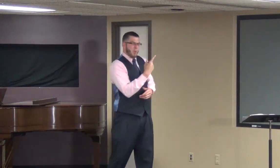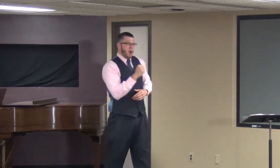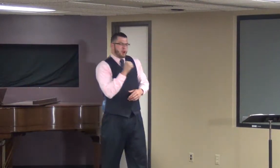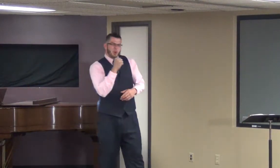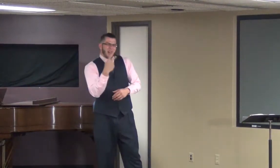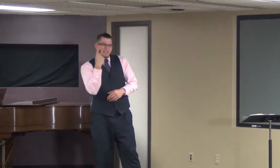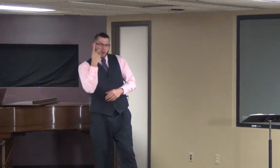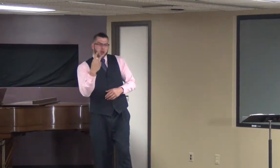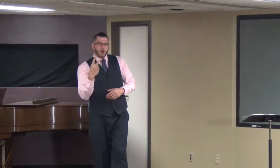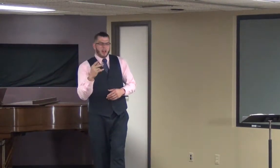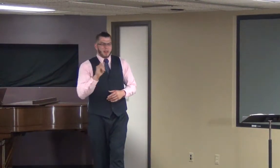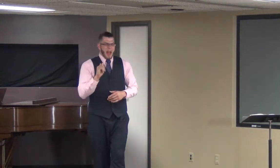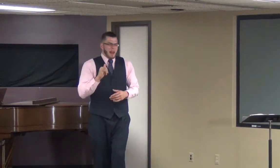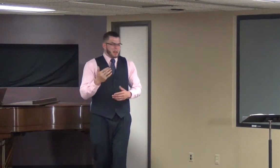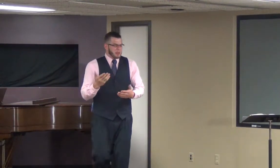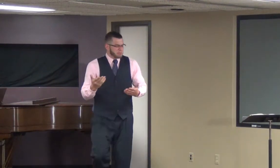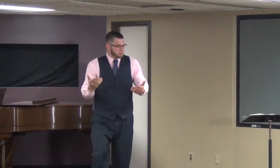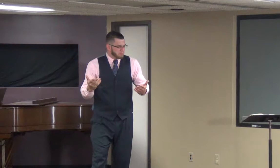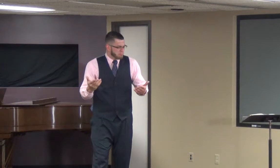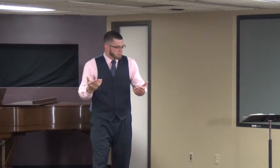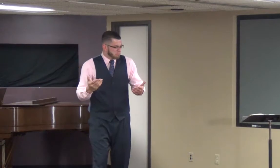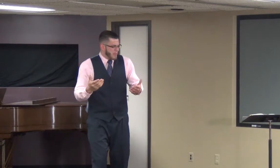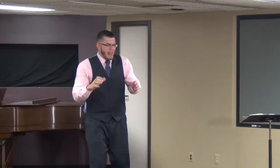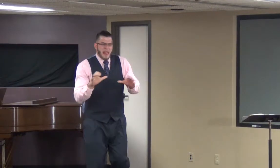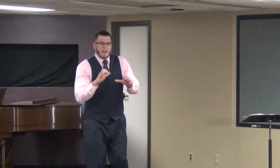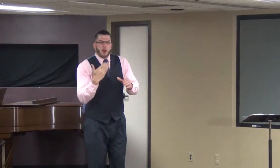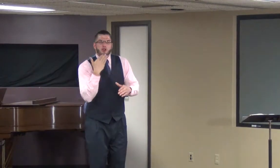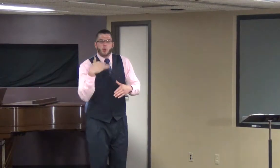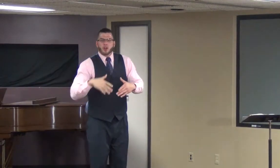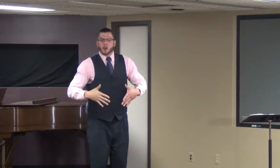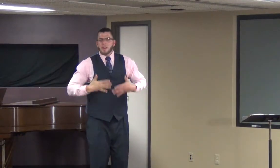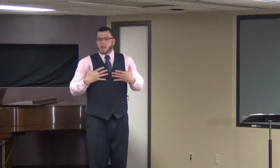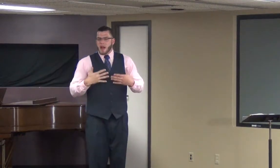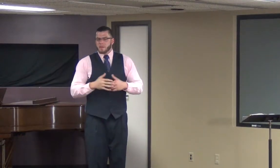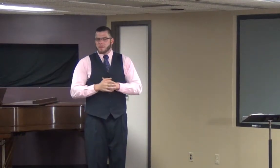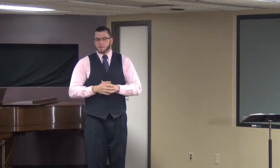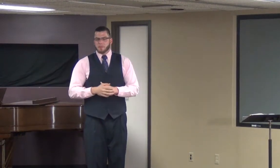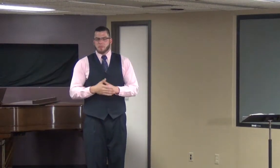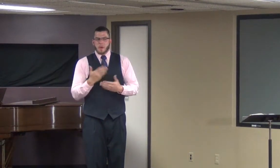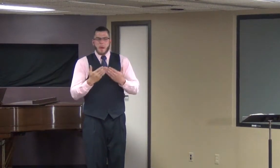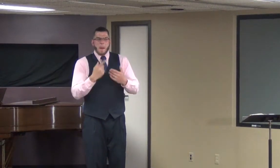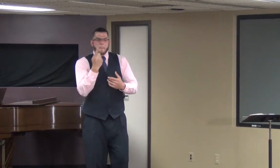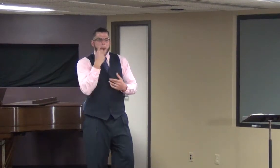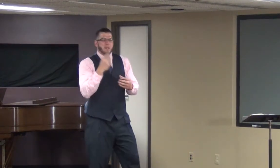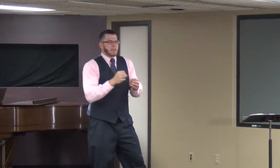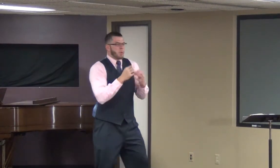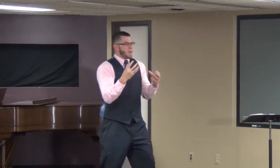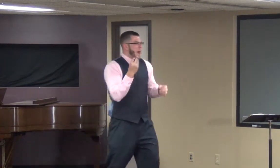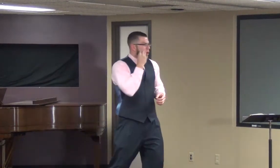someone who doesn't look like they're doing good in life. Maybe someone without a